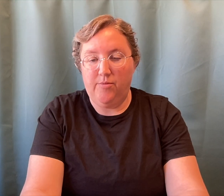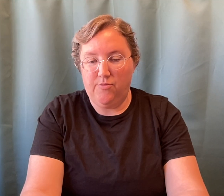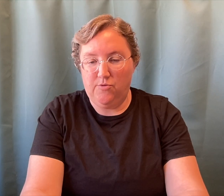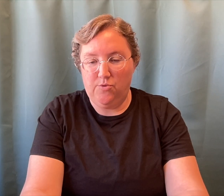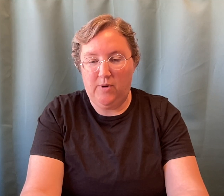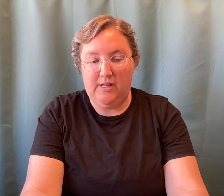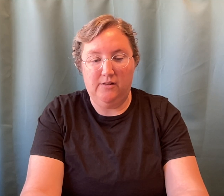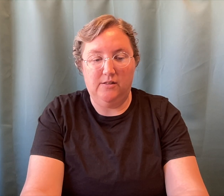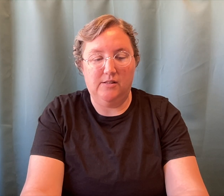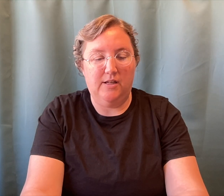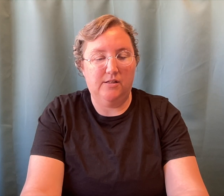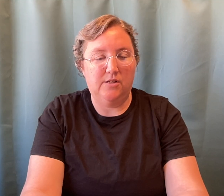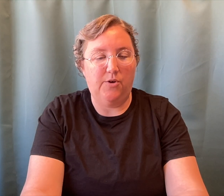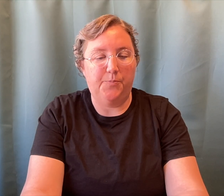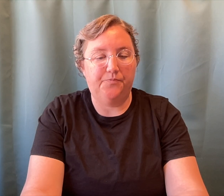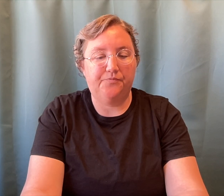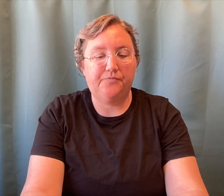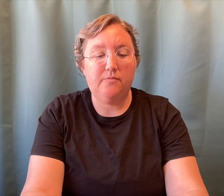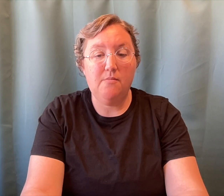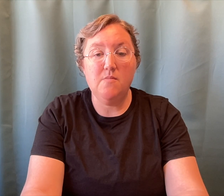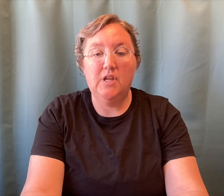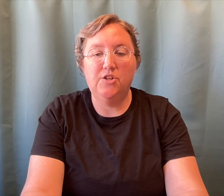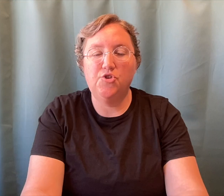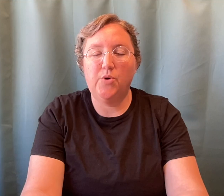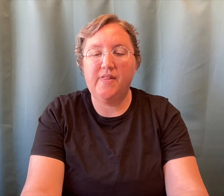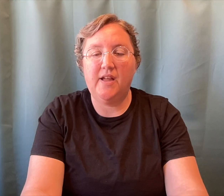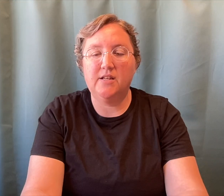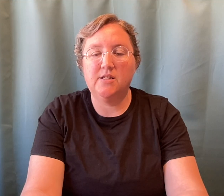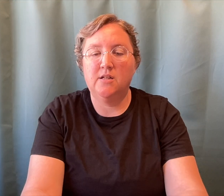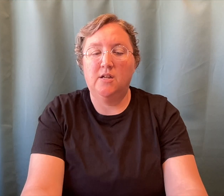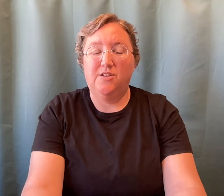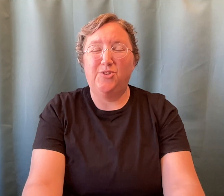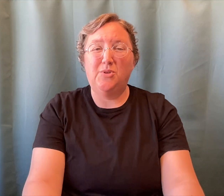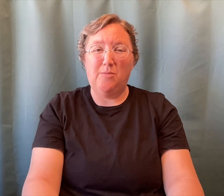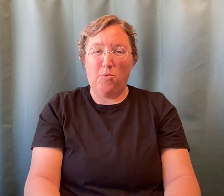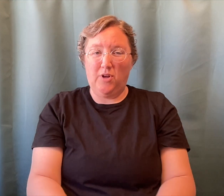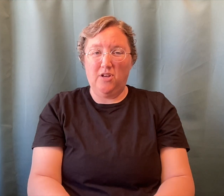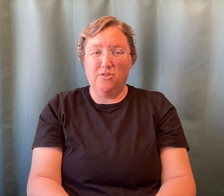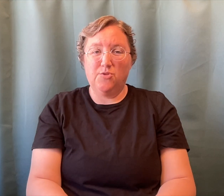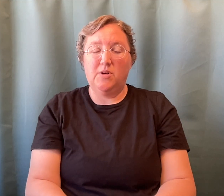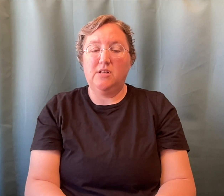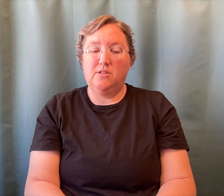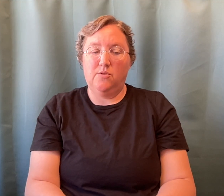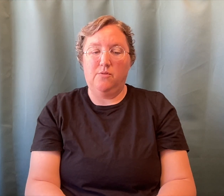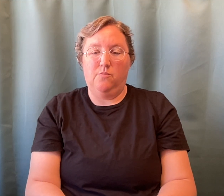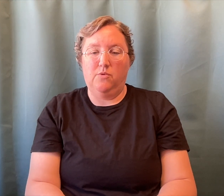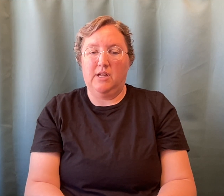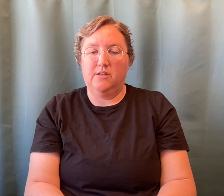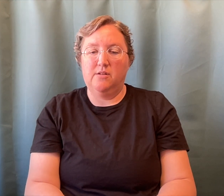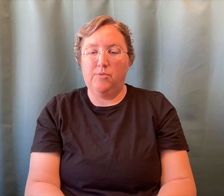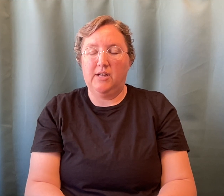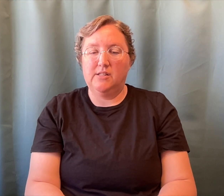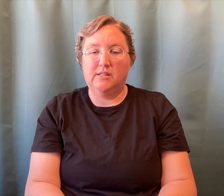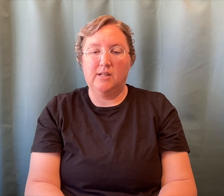through 20, it looks like. So enjoy that. Do keep working on your 20s. We'll get to practicing them